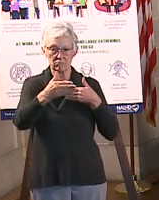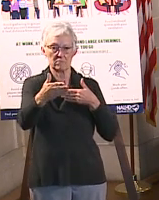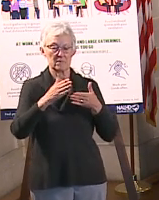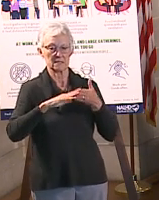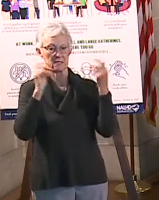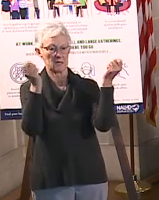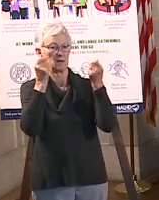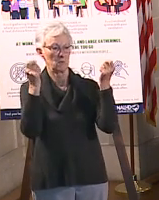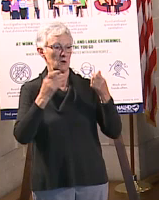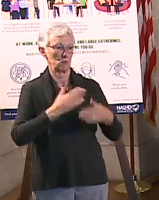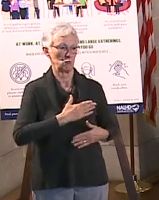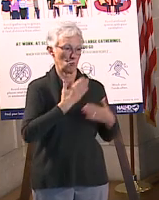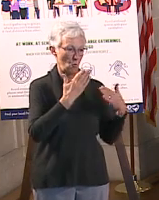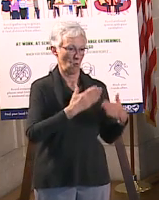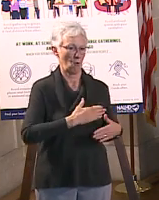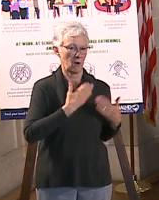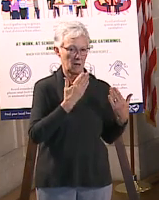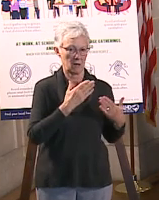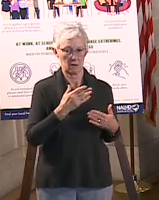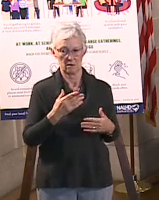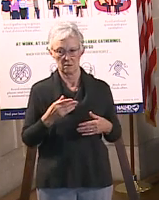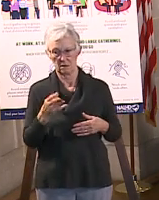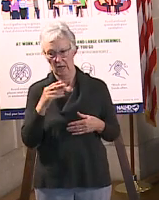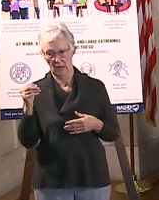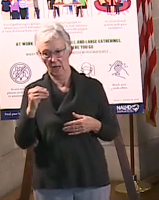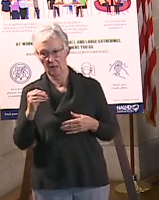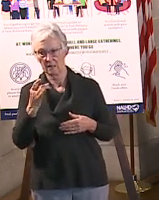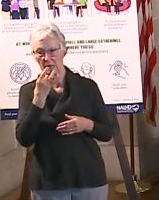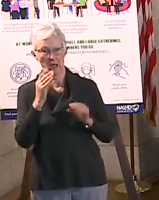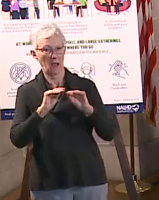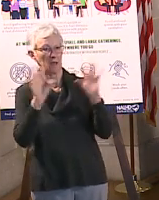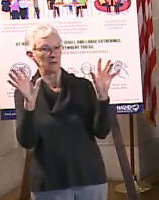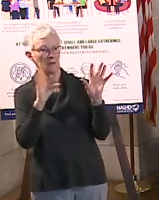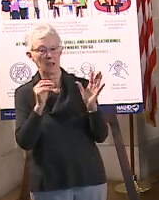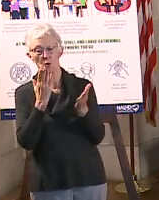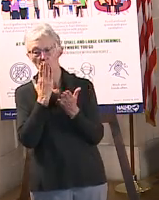light and goodness. Thank you.